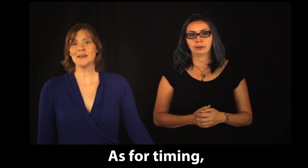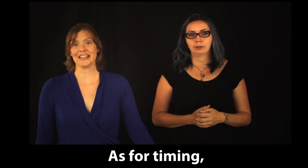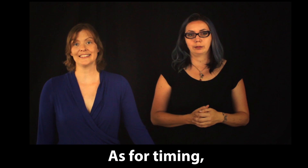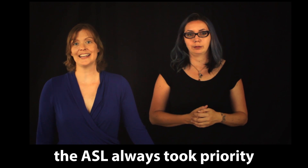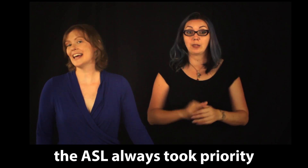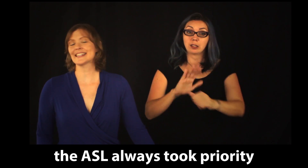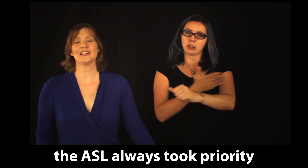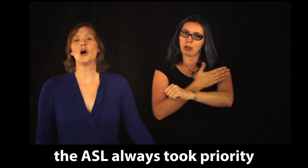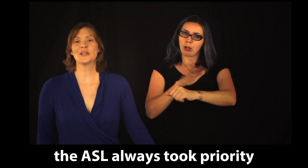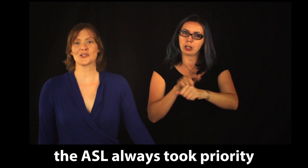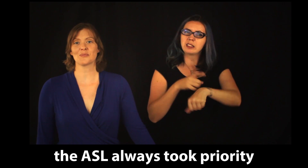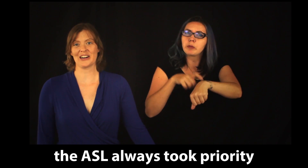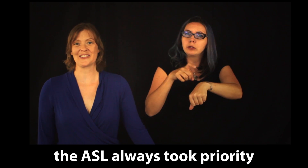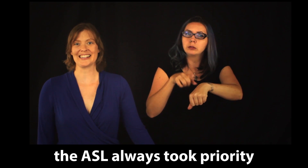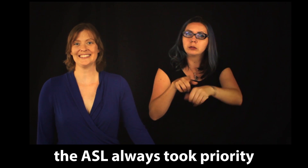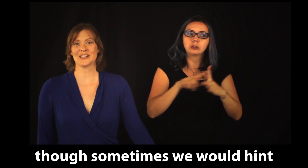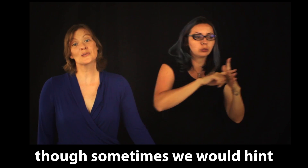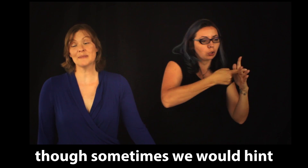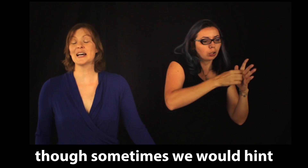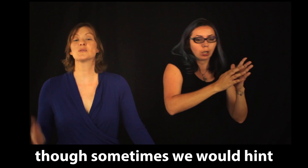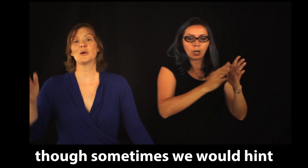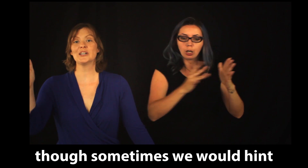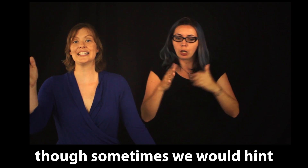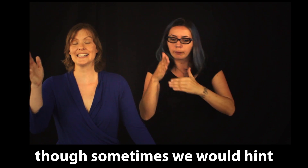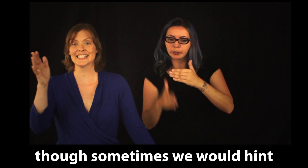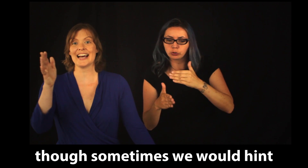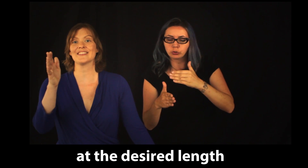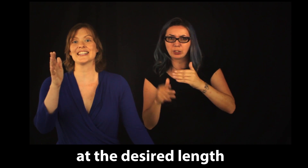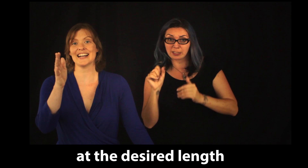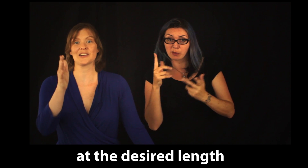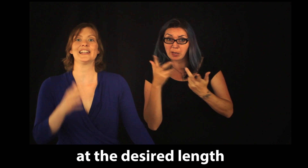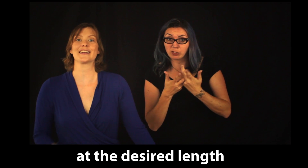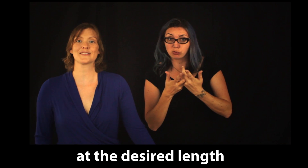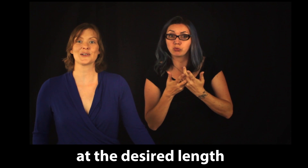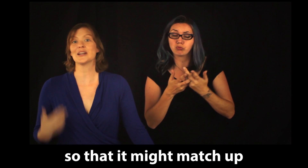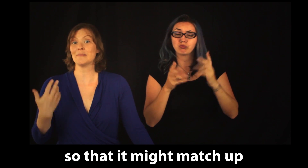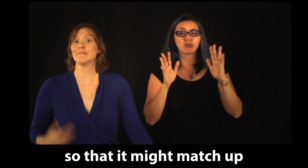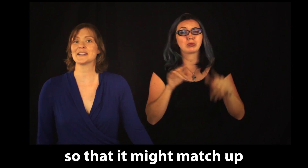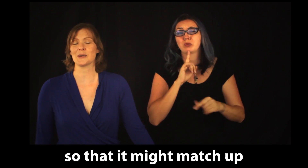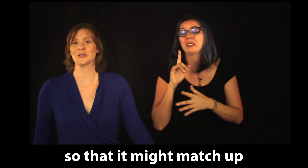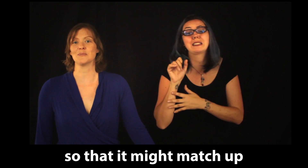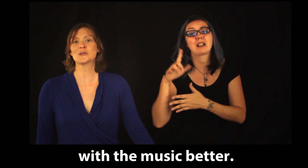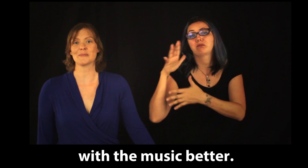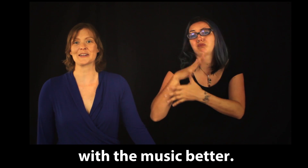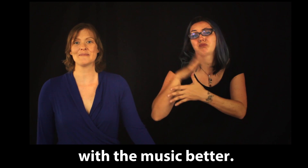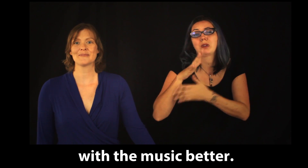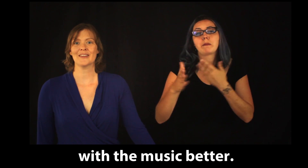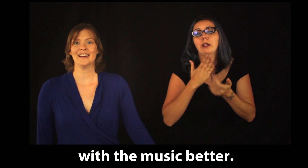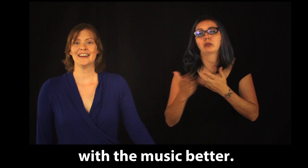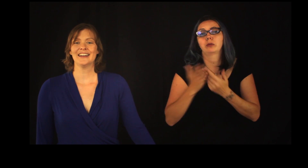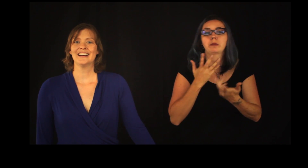For timing, the ASL always took priority, though sometimes we would hint at the desired length so that it might match up with the music